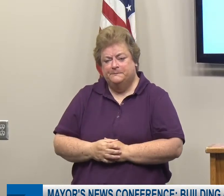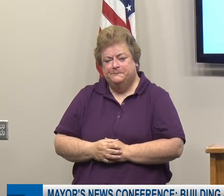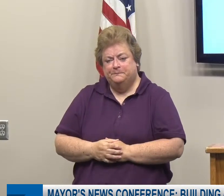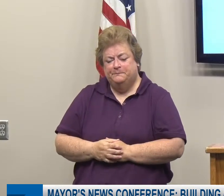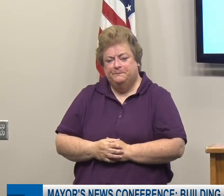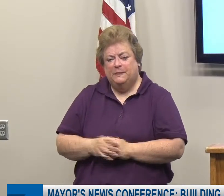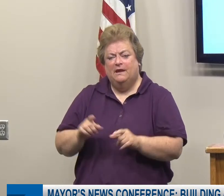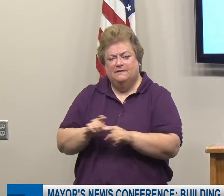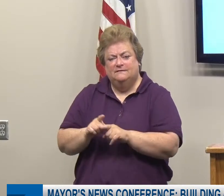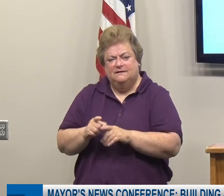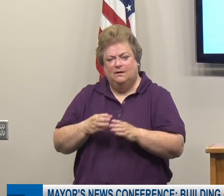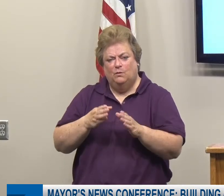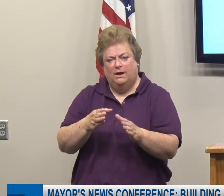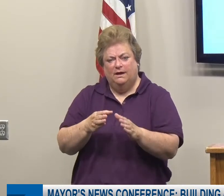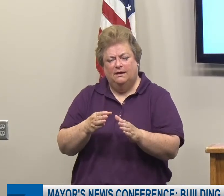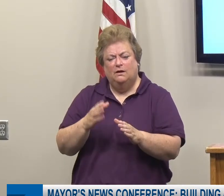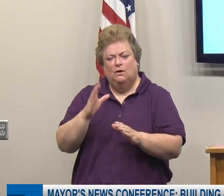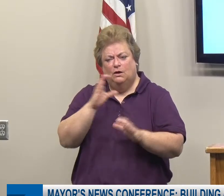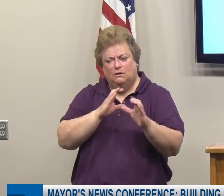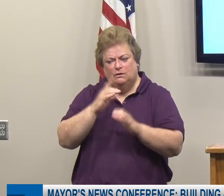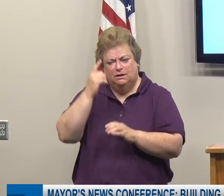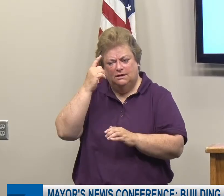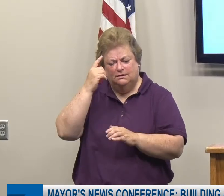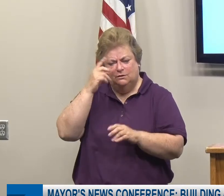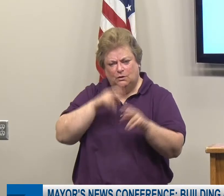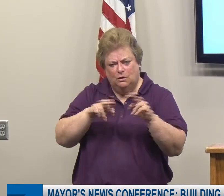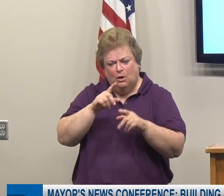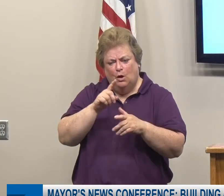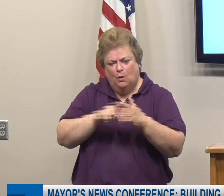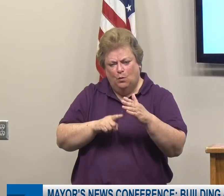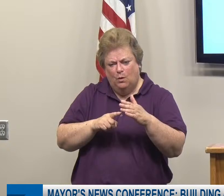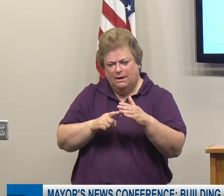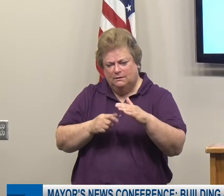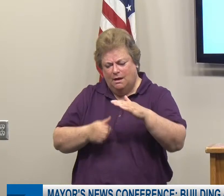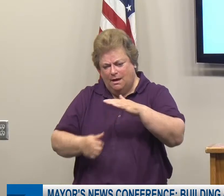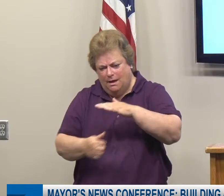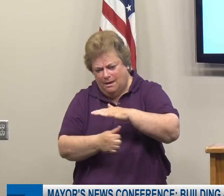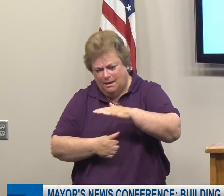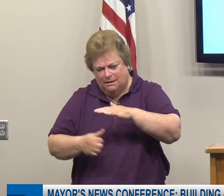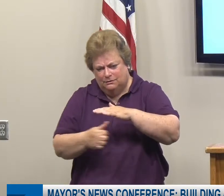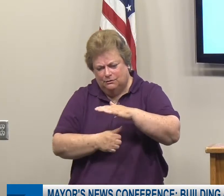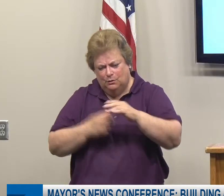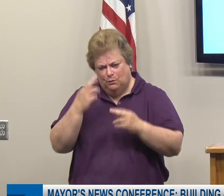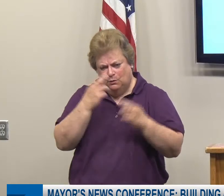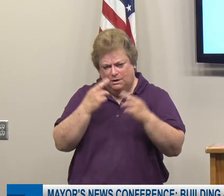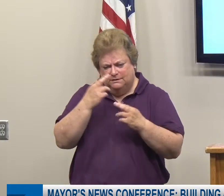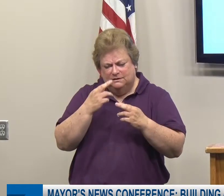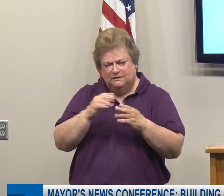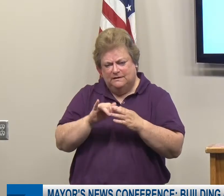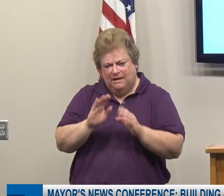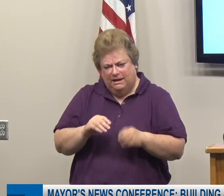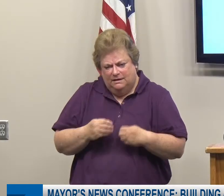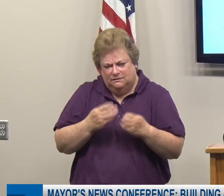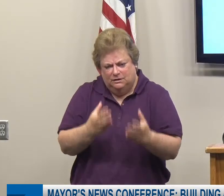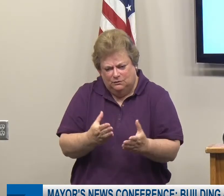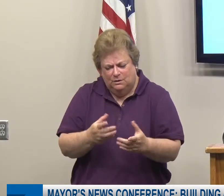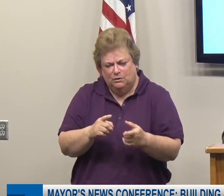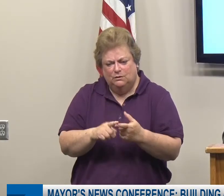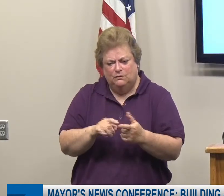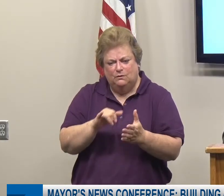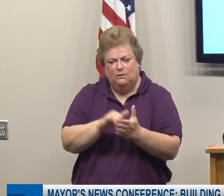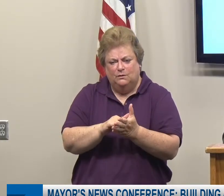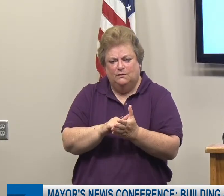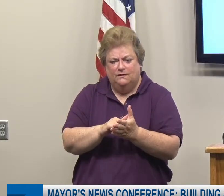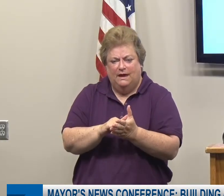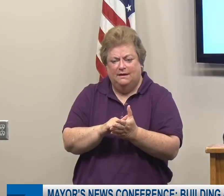And in the same manner, we're looking to see what are the underlying causes that have contributed to this despair that